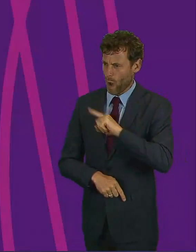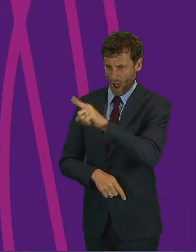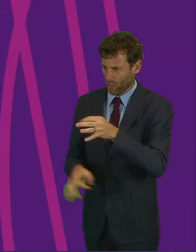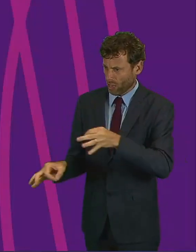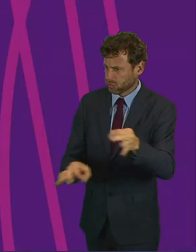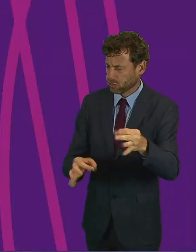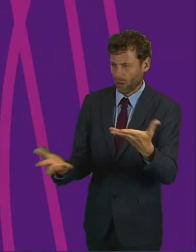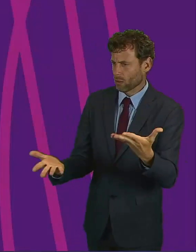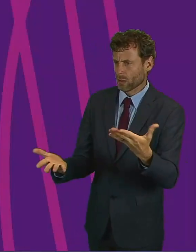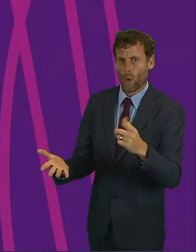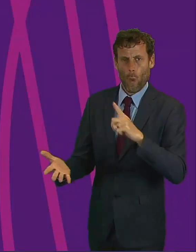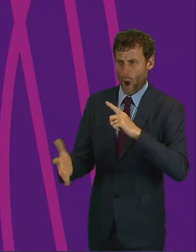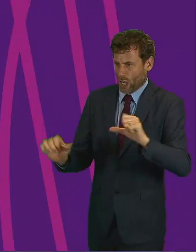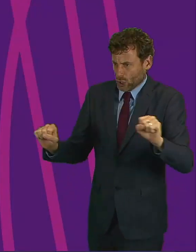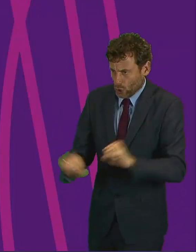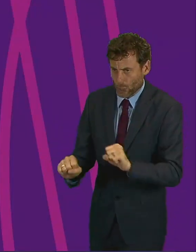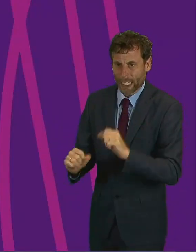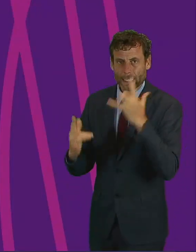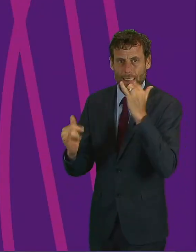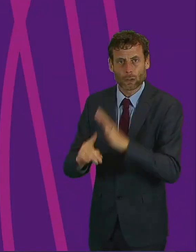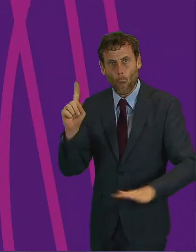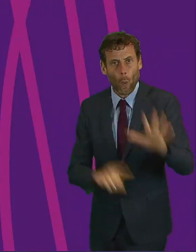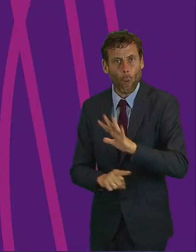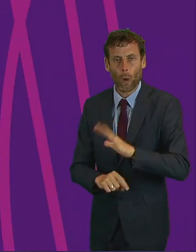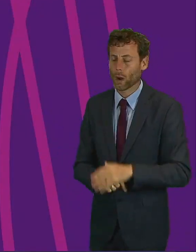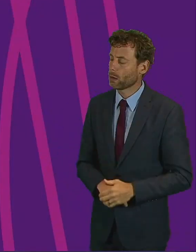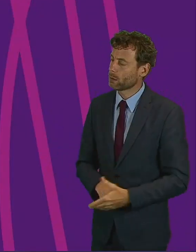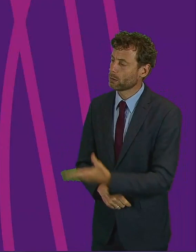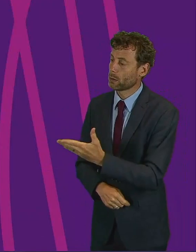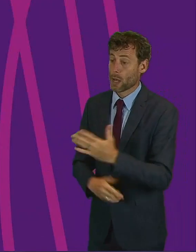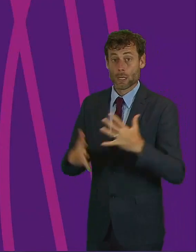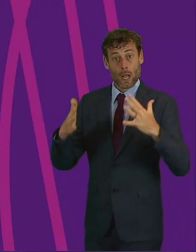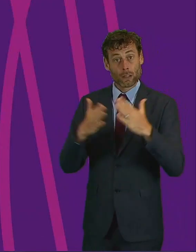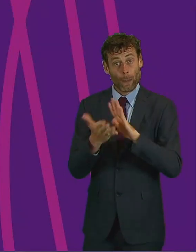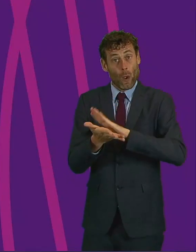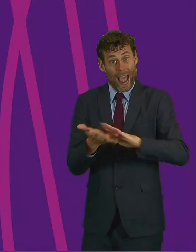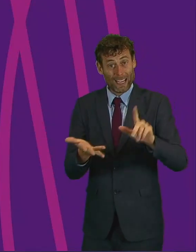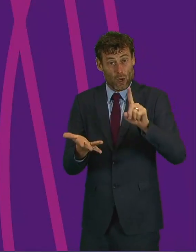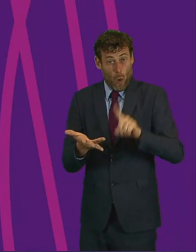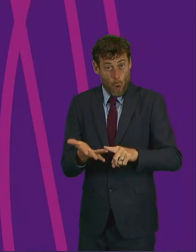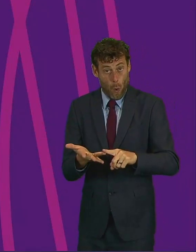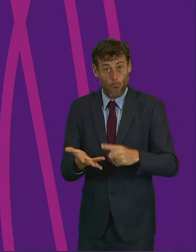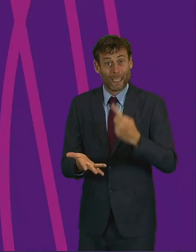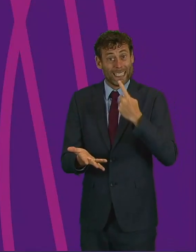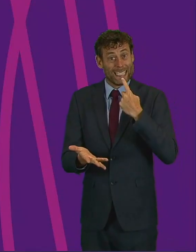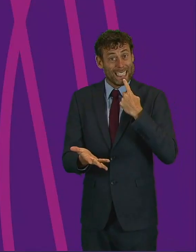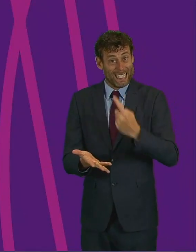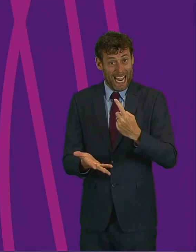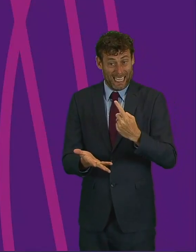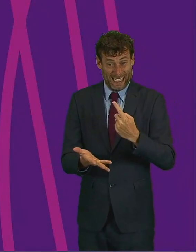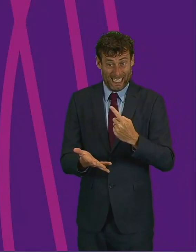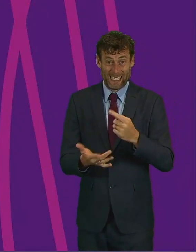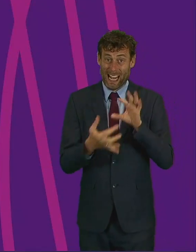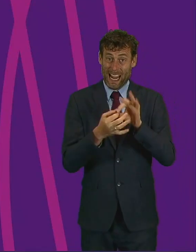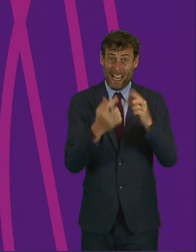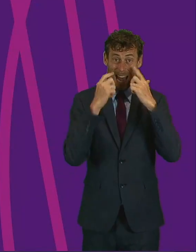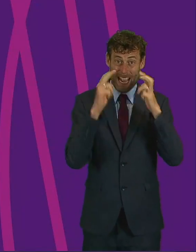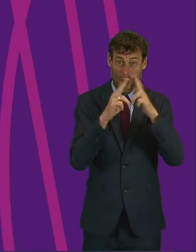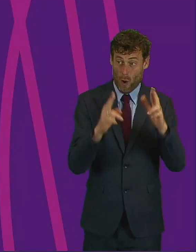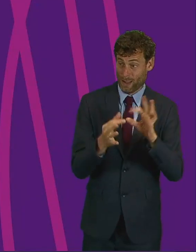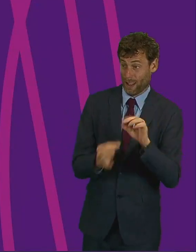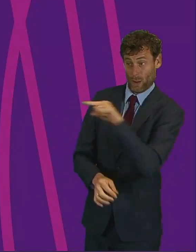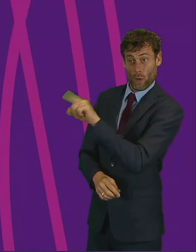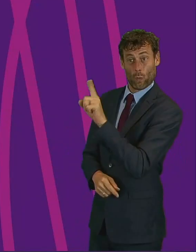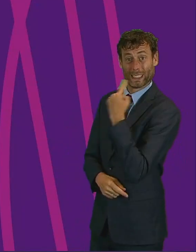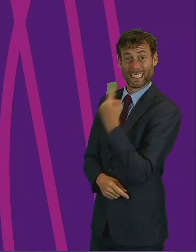I'm sorry, Presiding Officer, but the WHO on care homes did not say what Jackson Carlo has